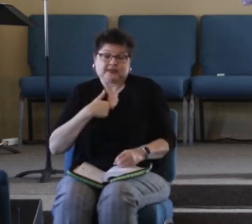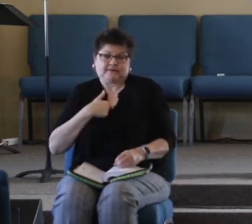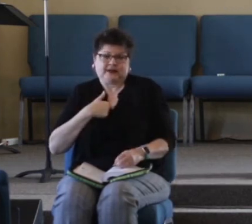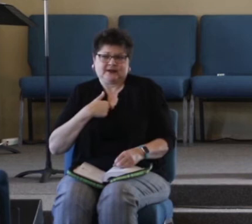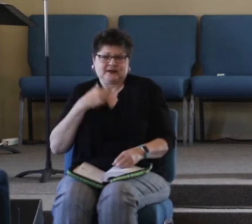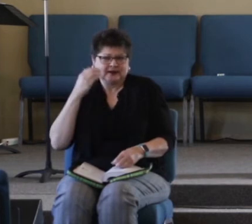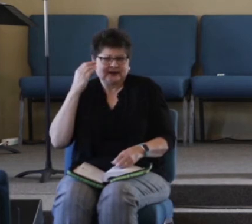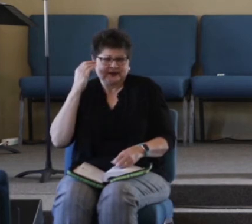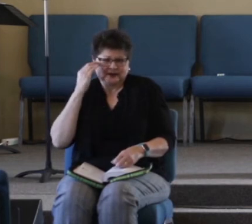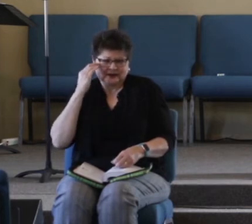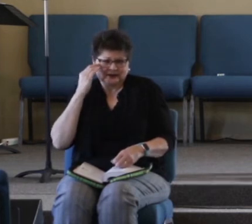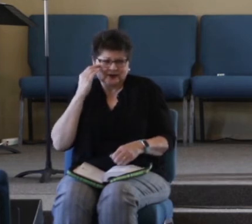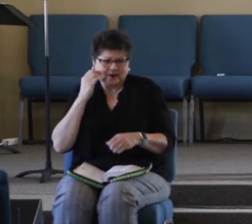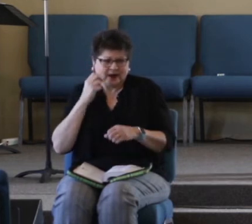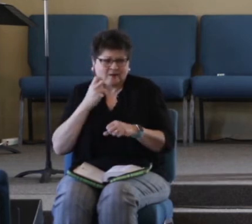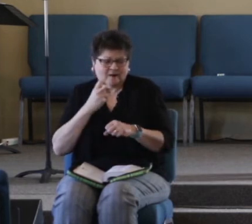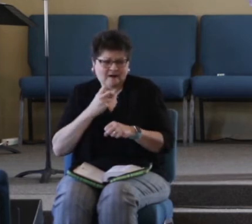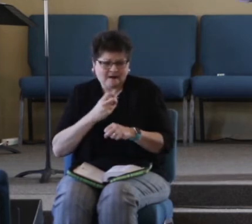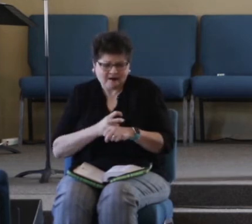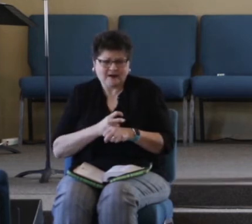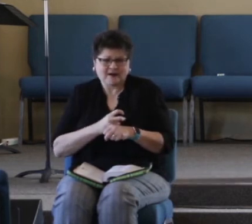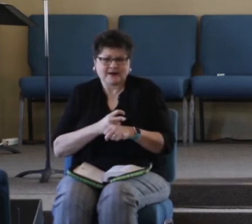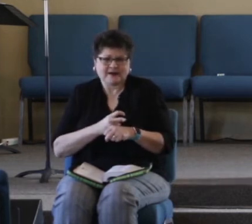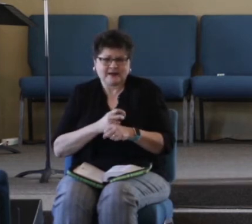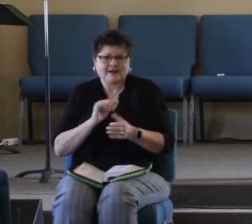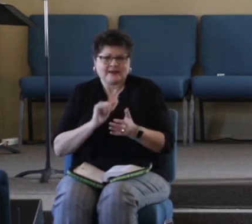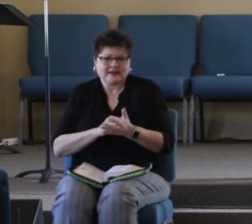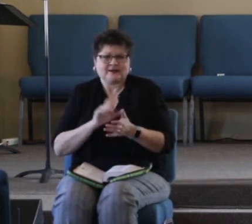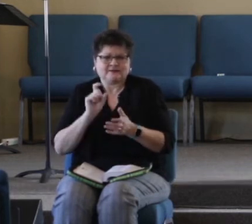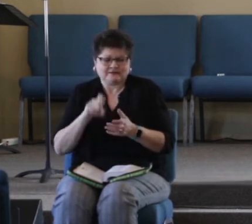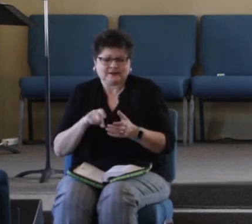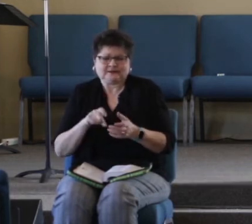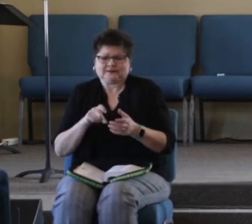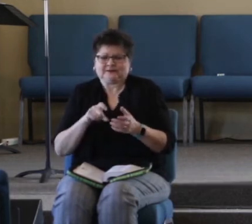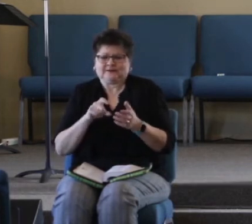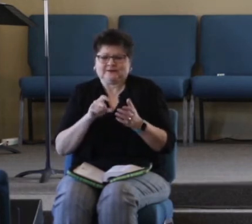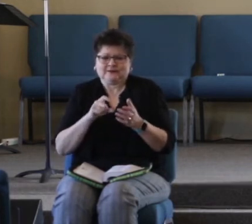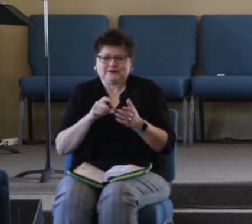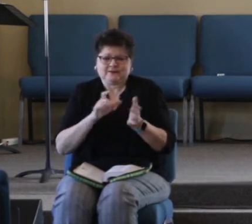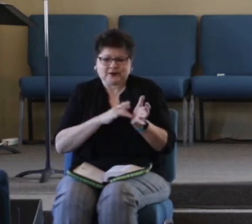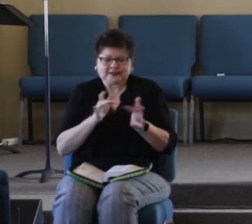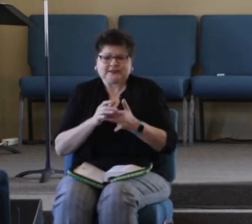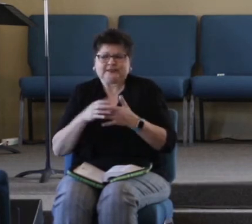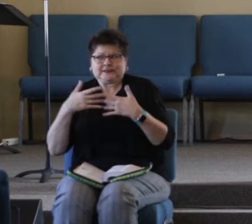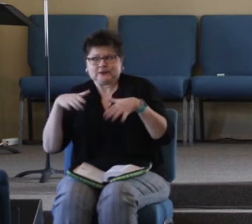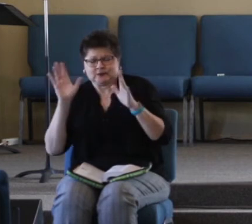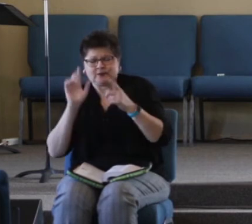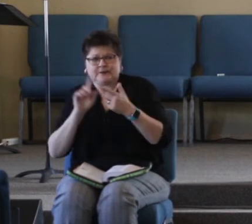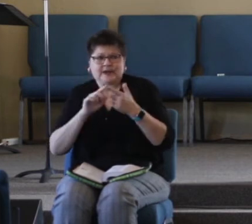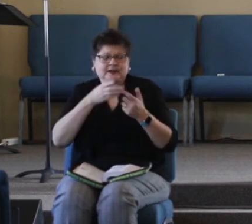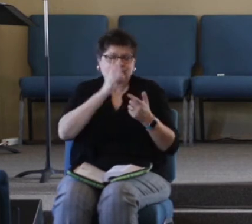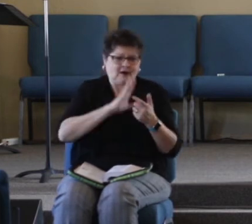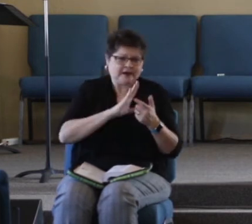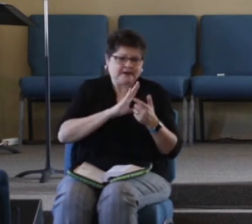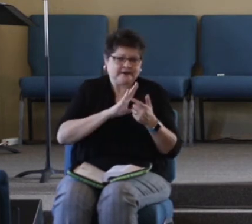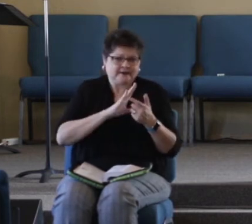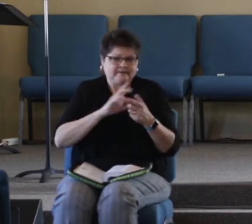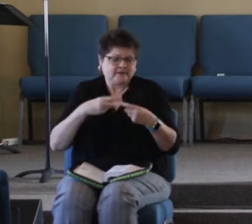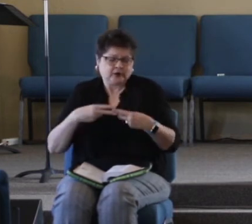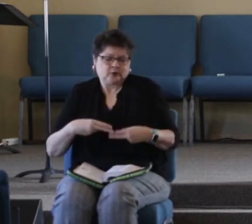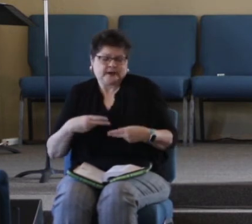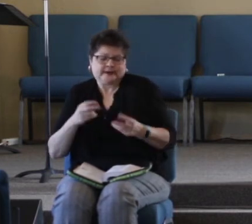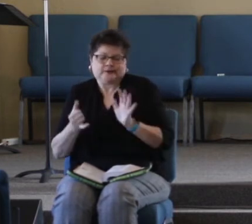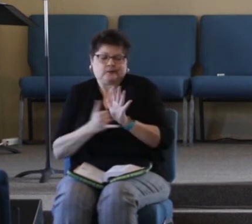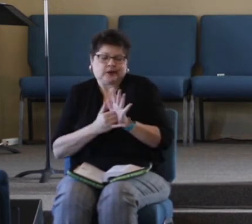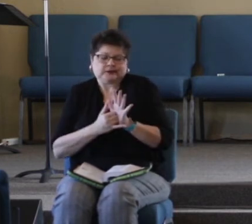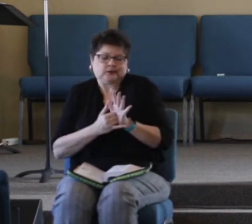hard that must have been for Jesus, for God, to submit to God? From a human standpoint, it's impossible. But